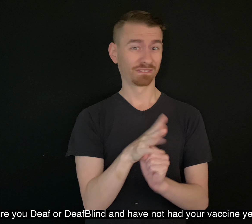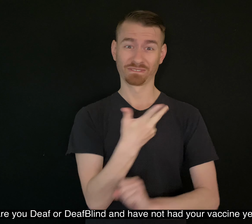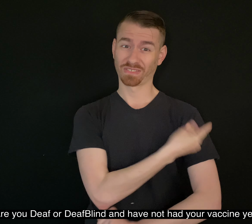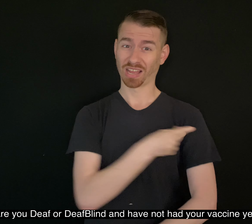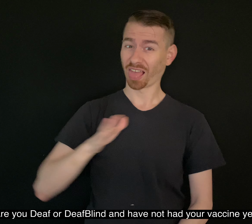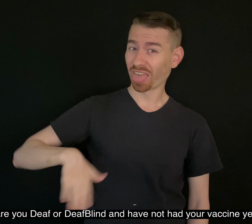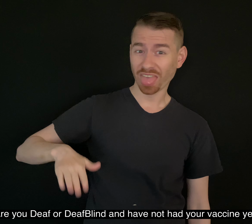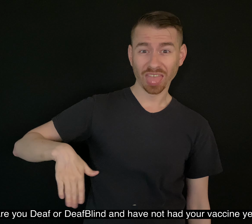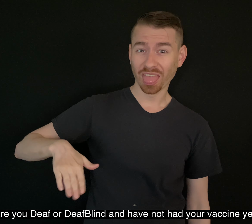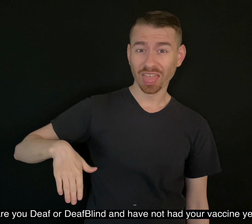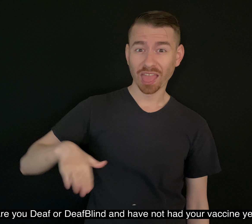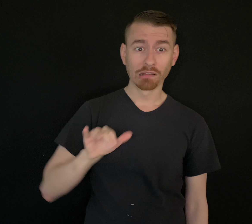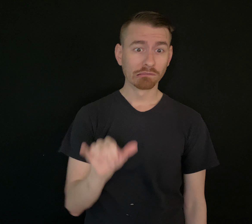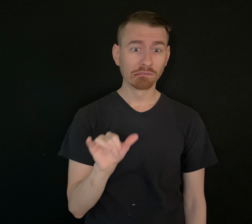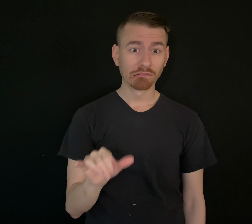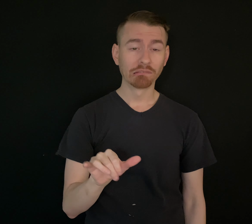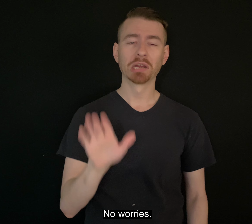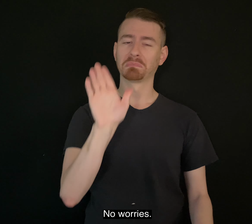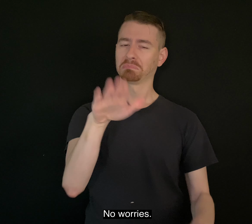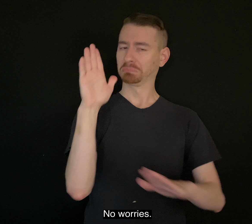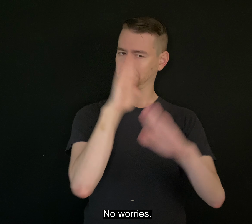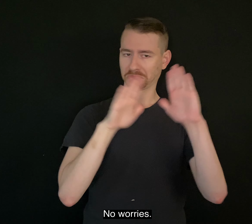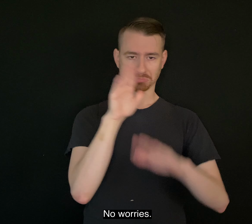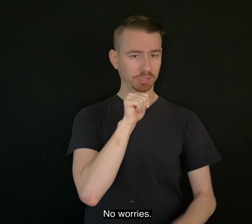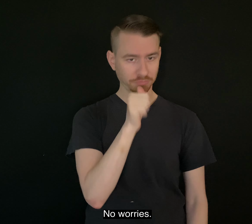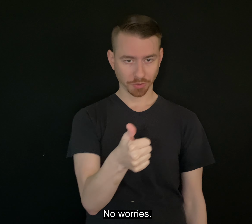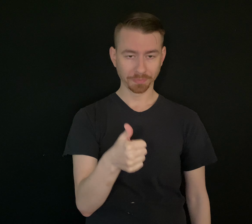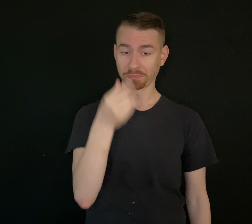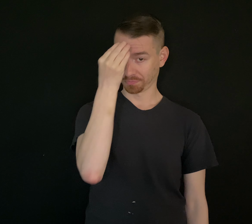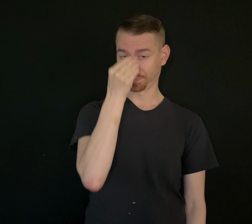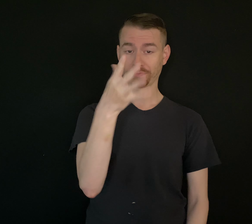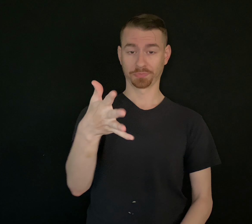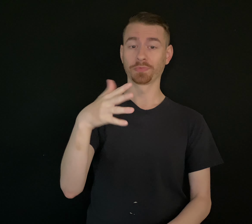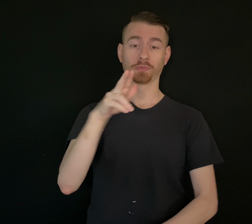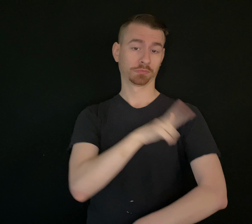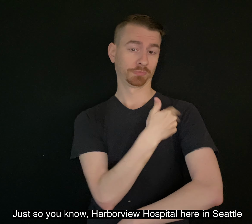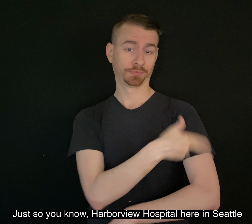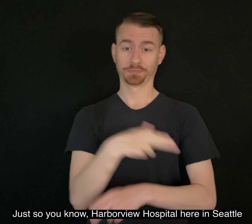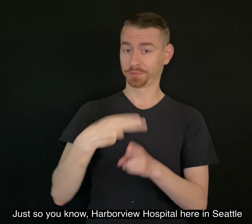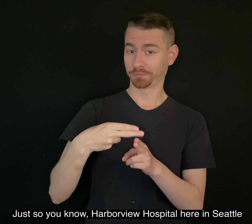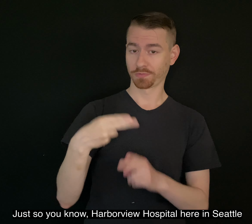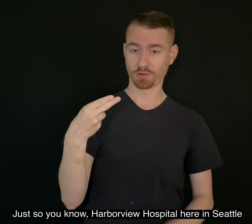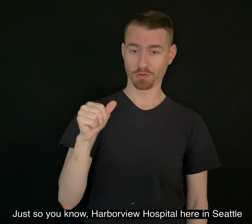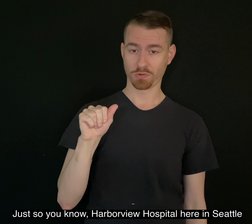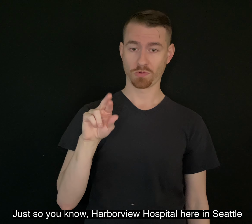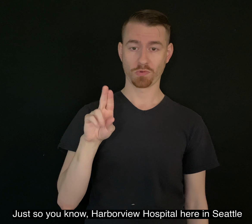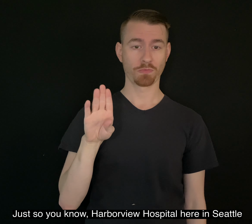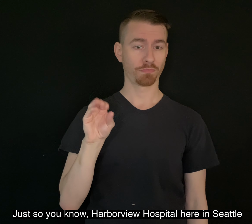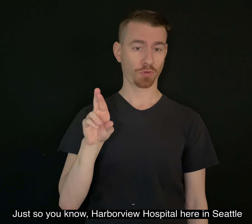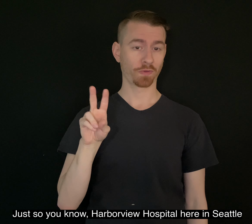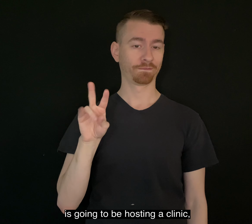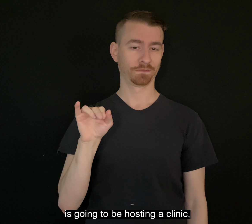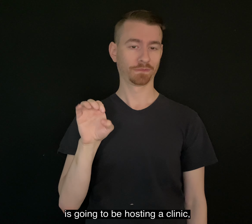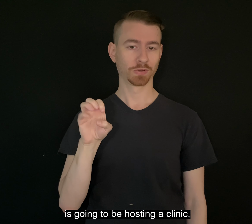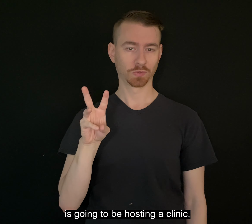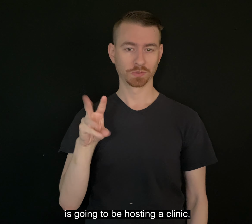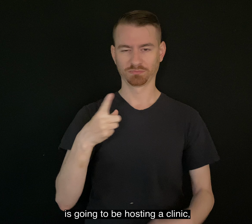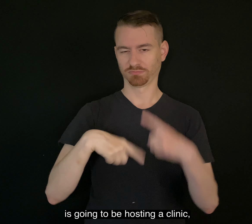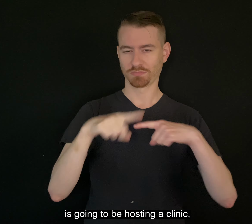not had your vaccine yet? No worries. Just so you know, Harborview Hospital in Seattle